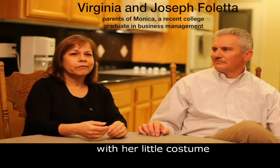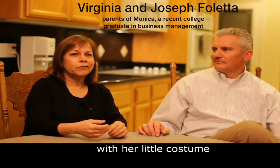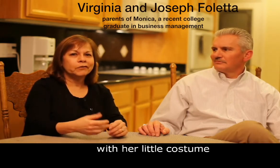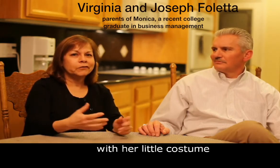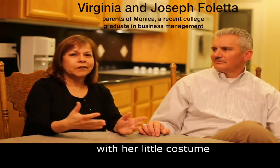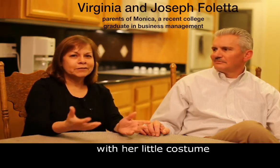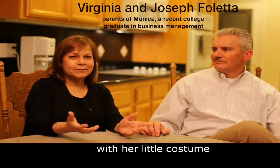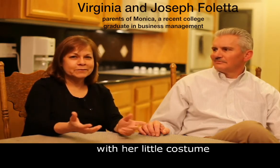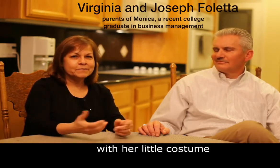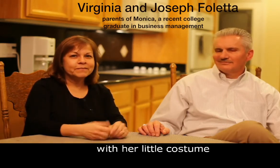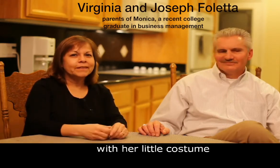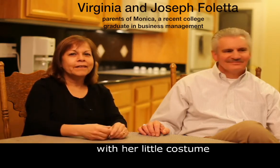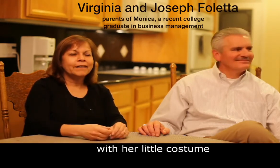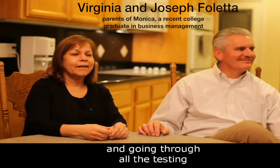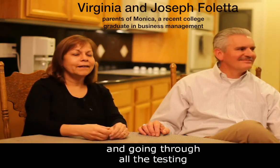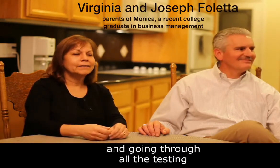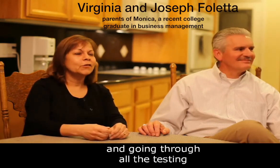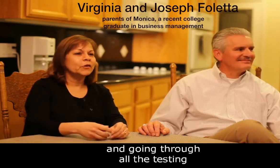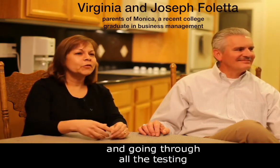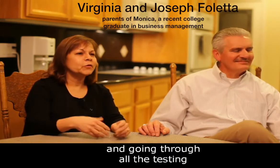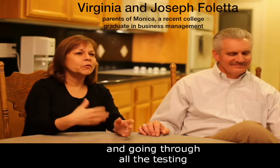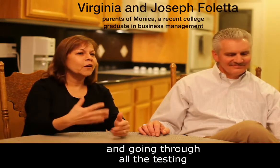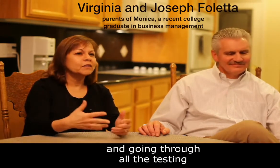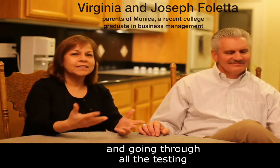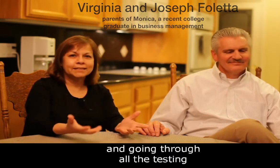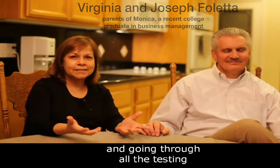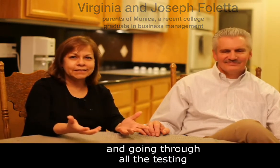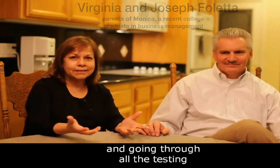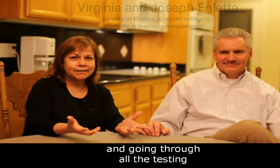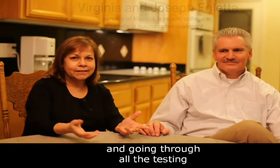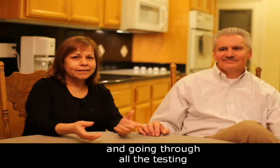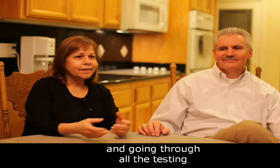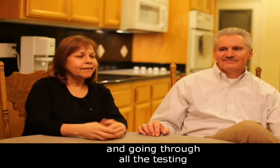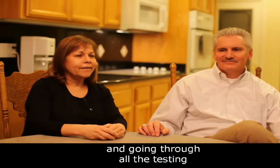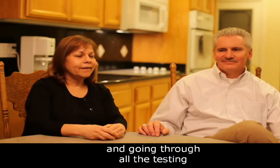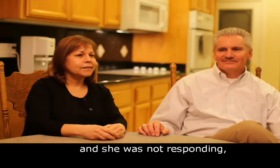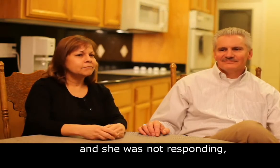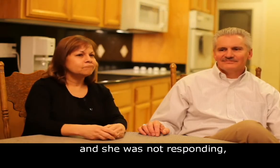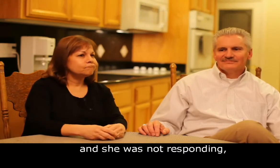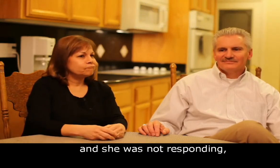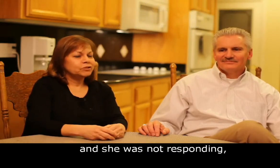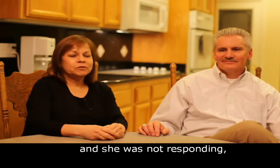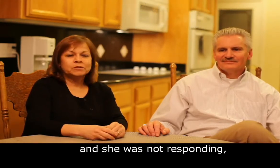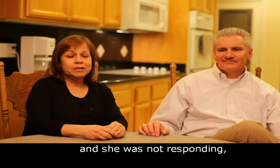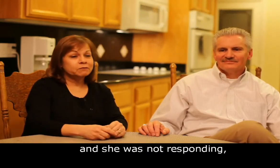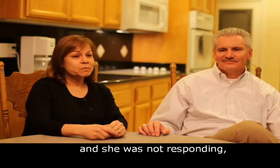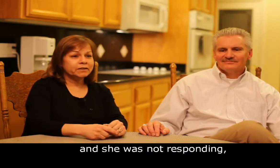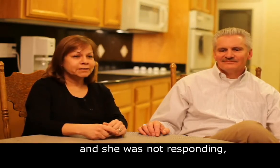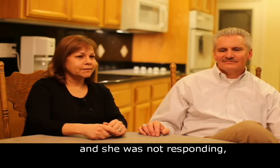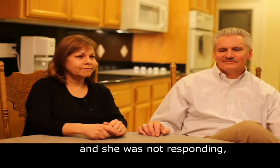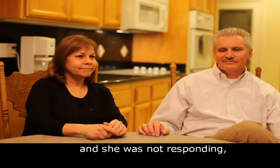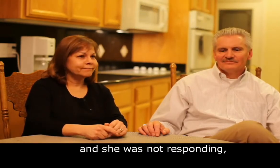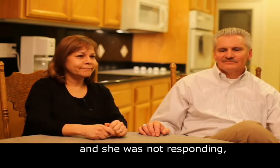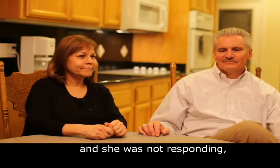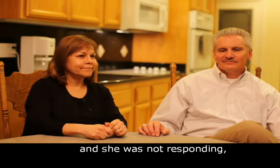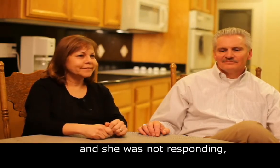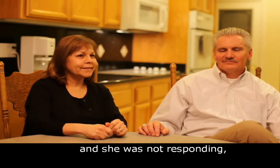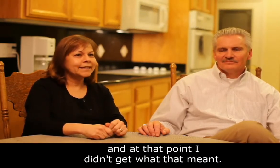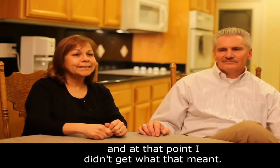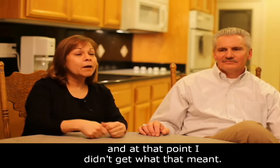her little costume and going through all the testing. And she was not responding. And at that